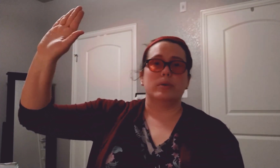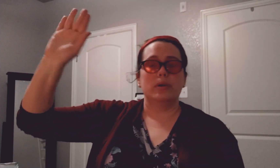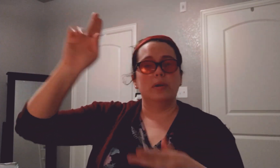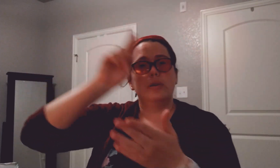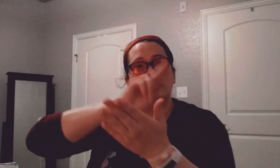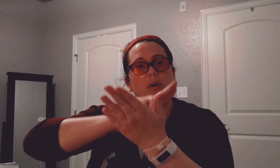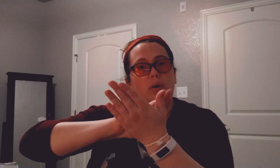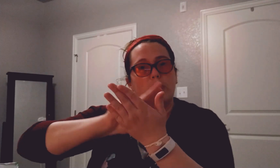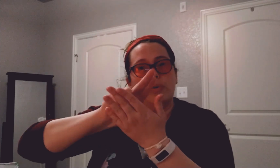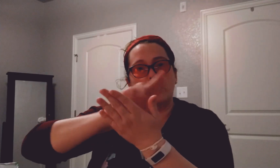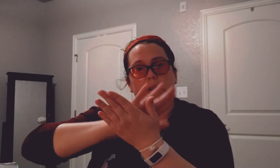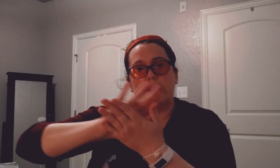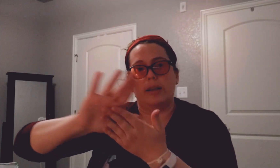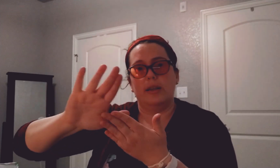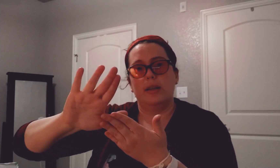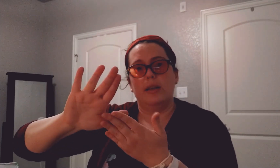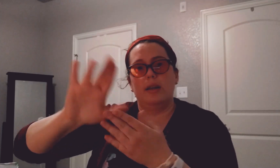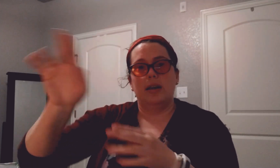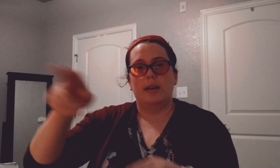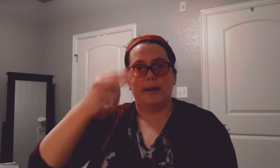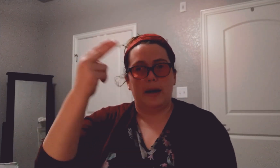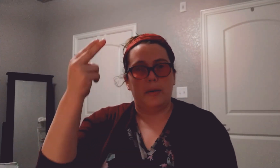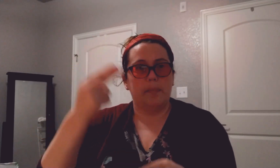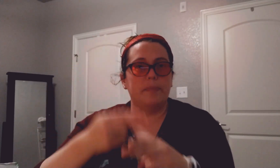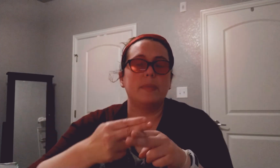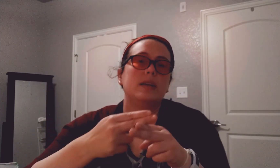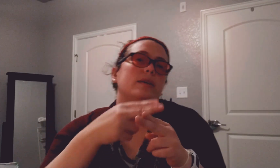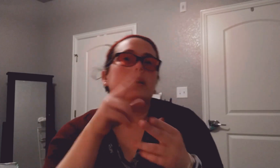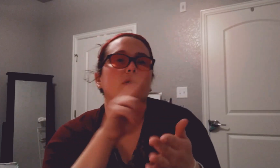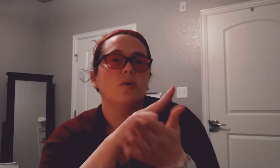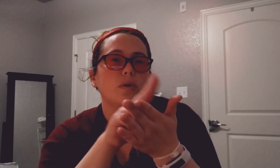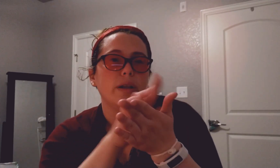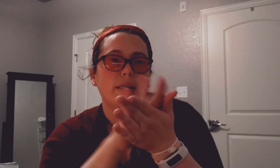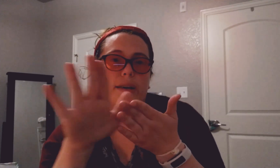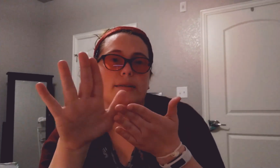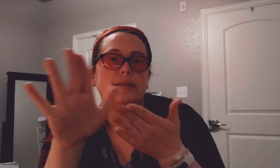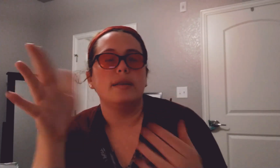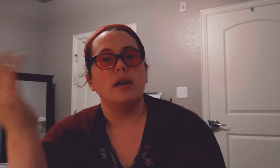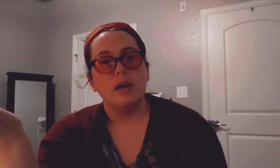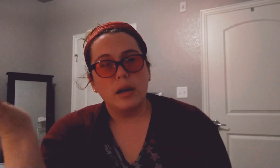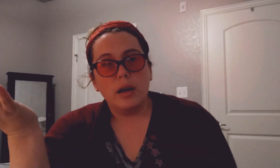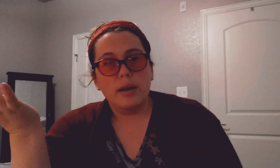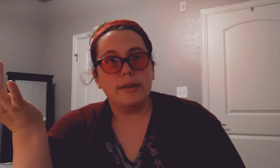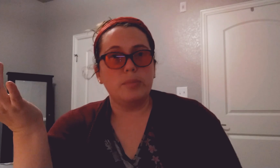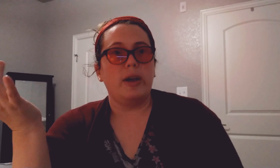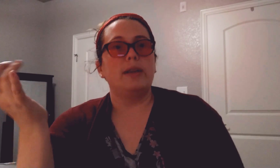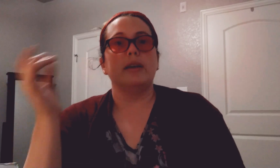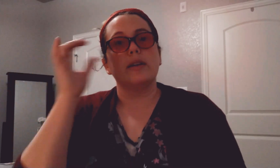your holy name. And again, holy is some signed